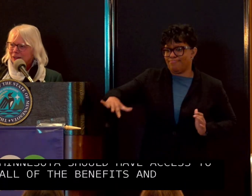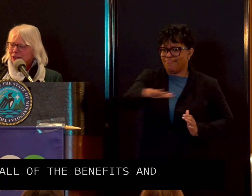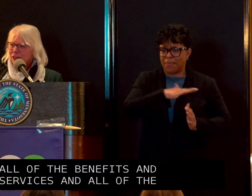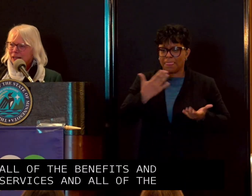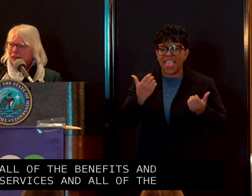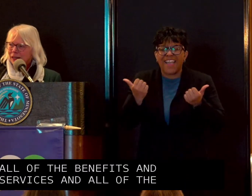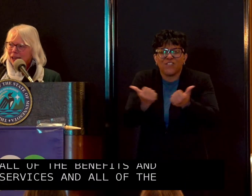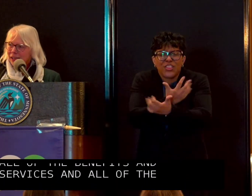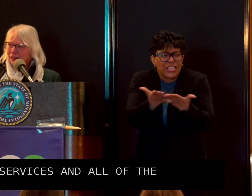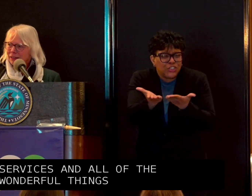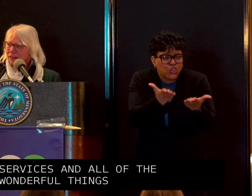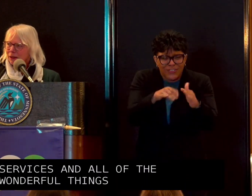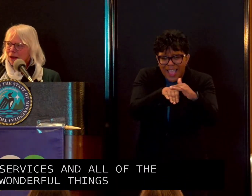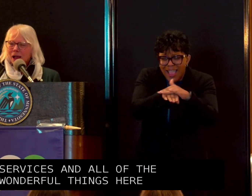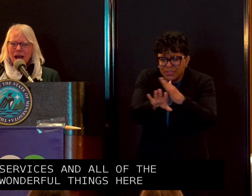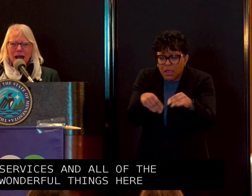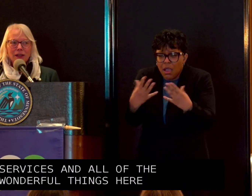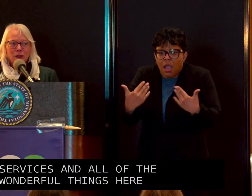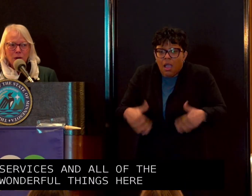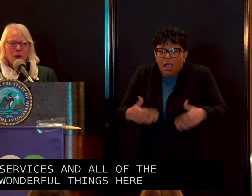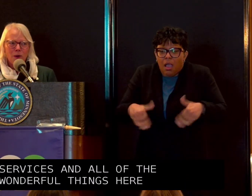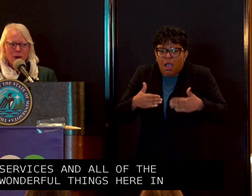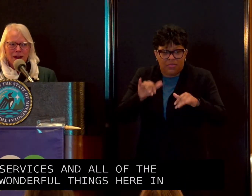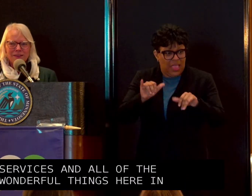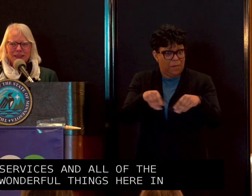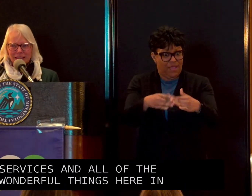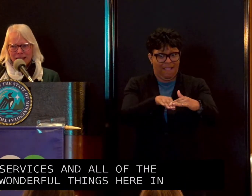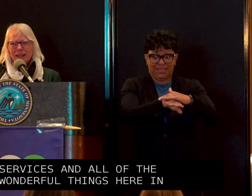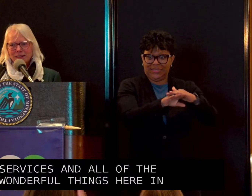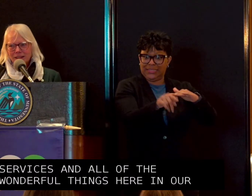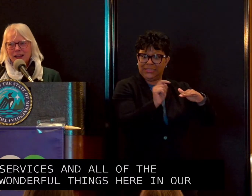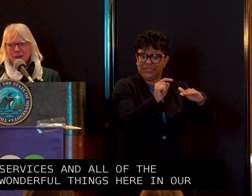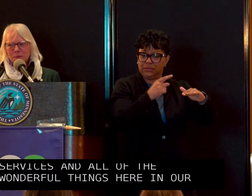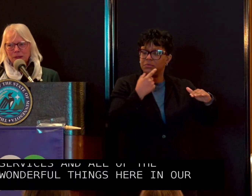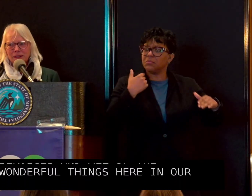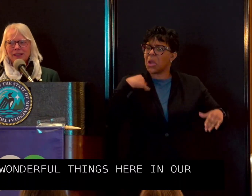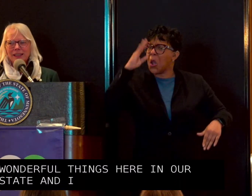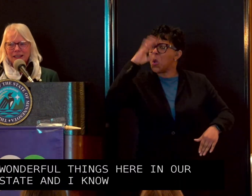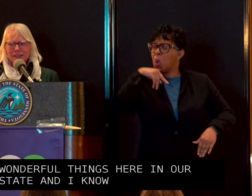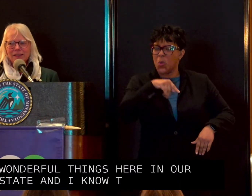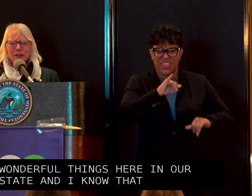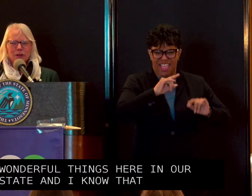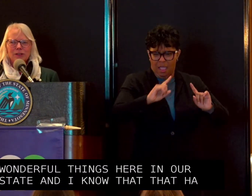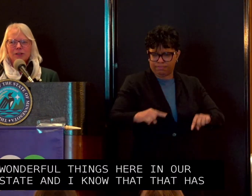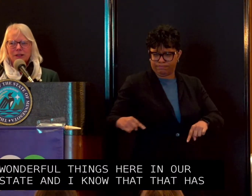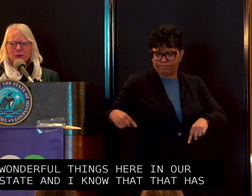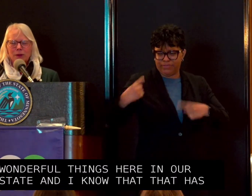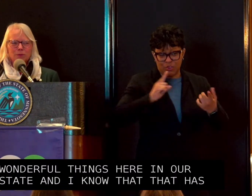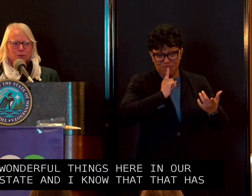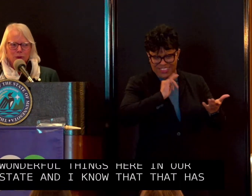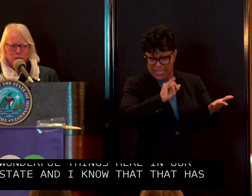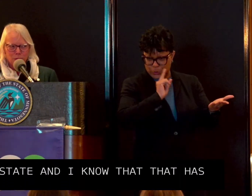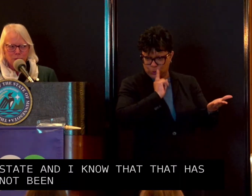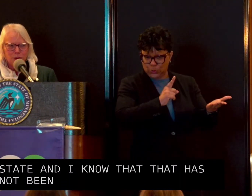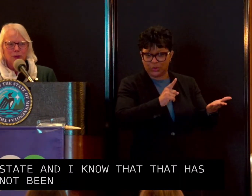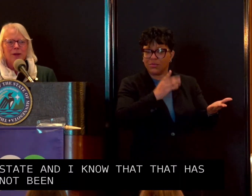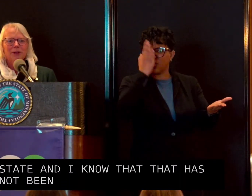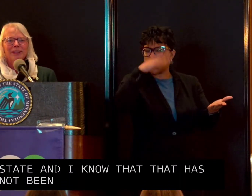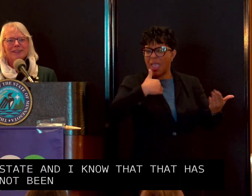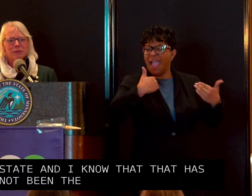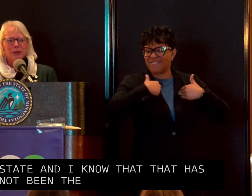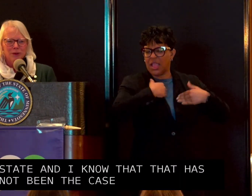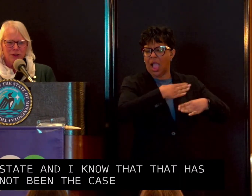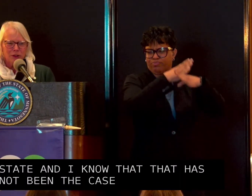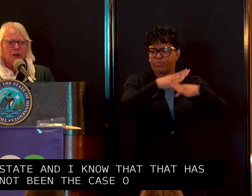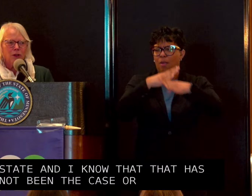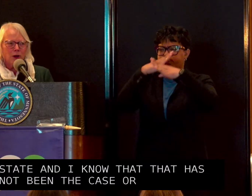things here in our state. And I know that that has not been the case. That we do some